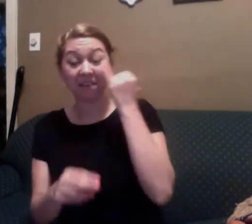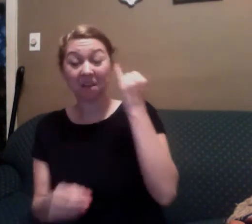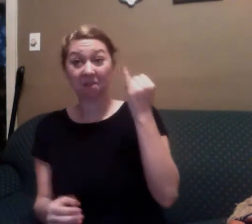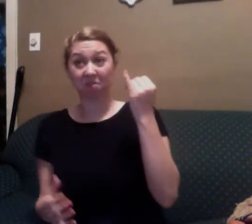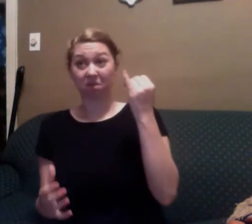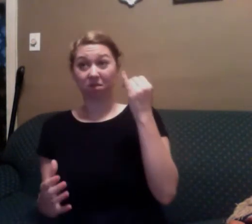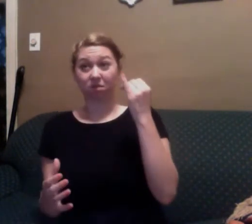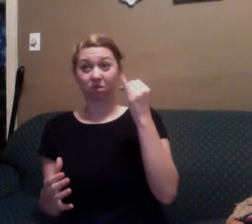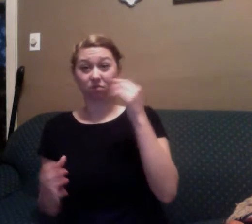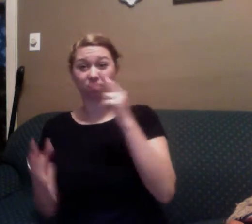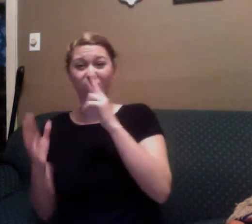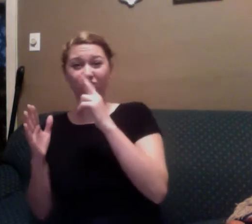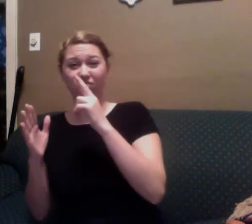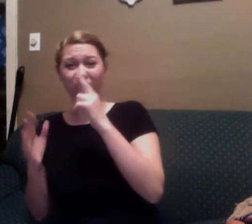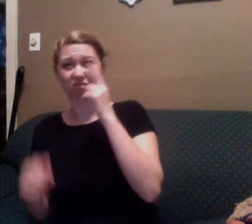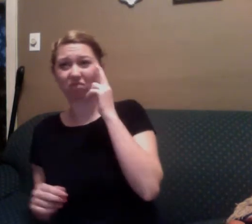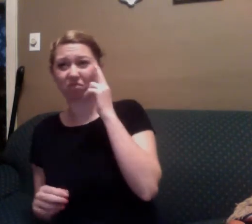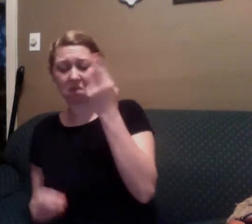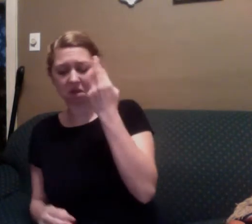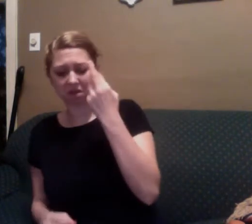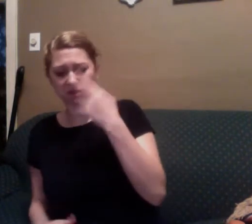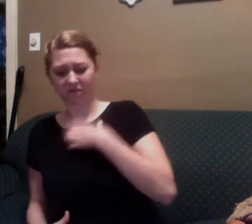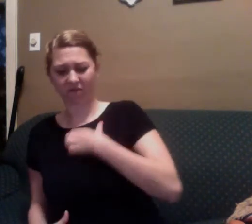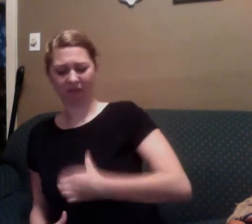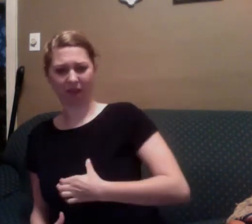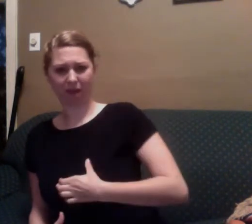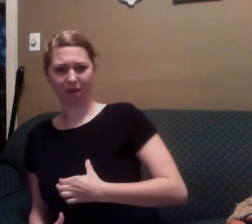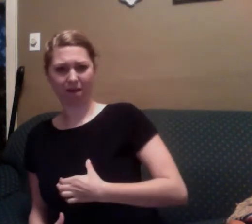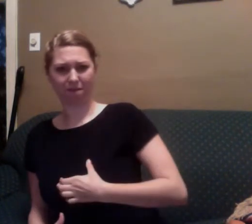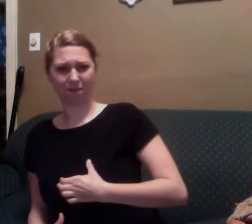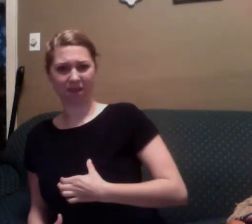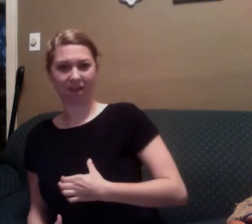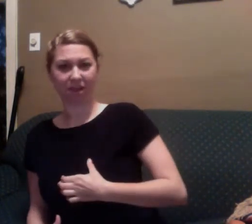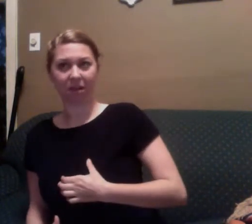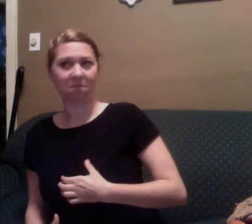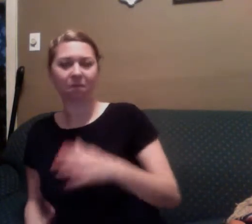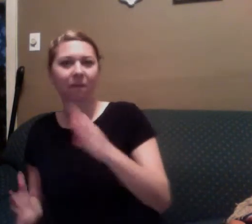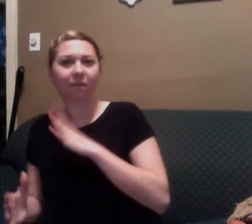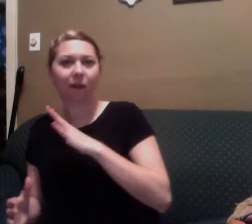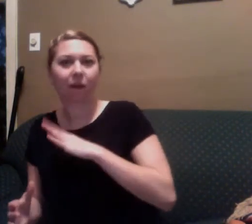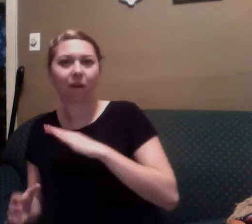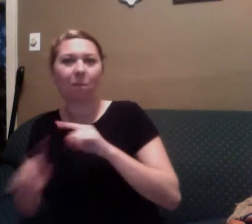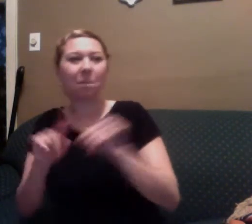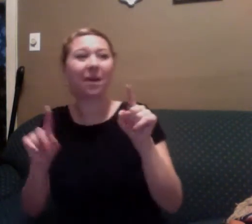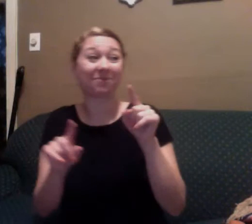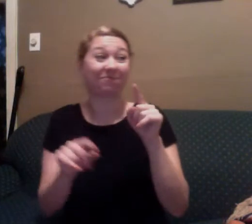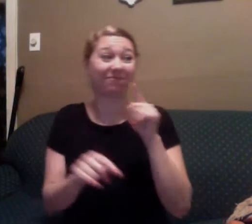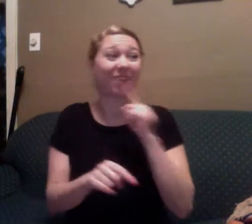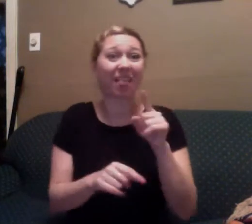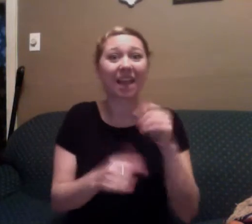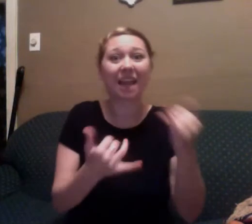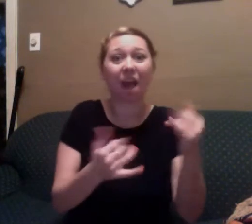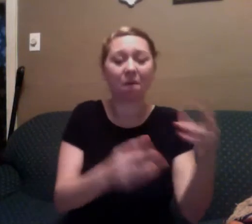our modern world of drive-through burgers, it's not working out so well for many of us. That difference between